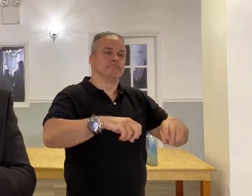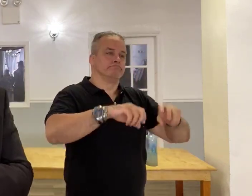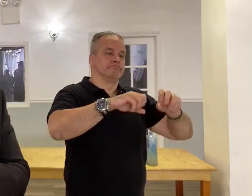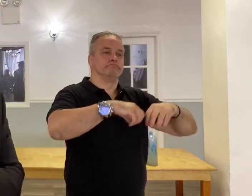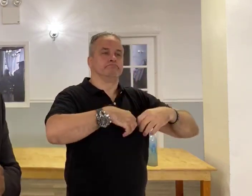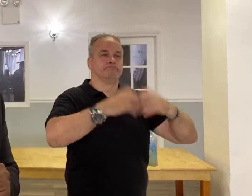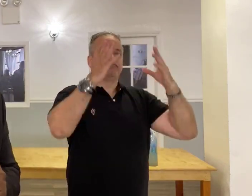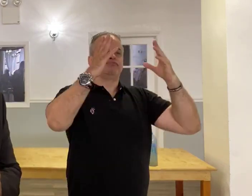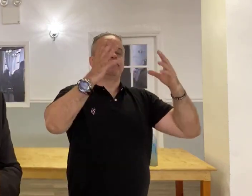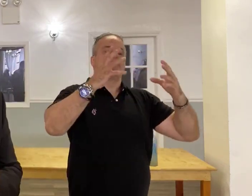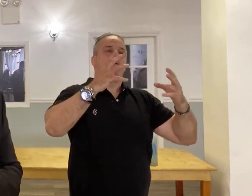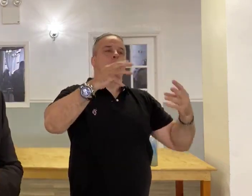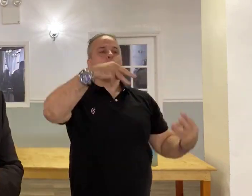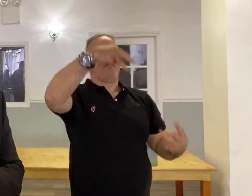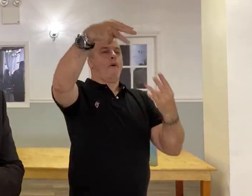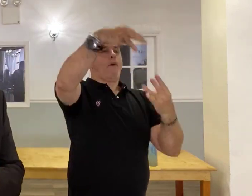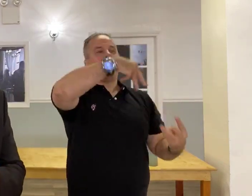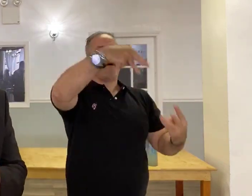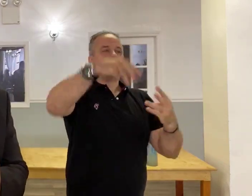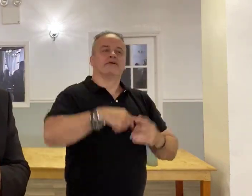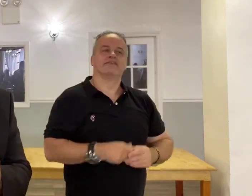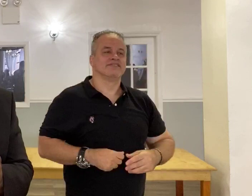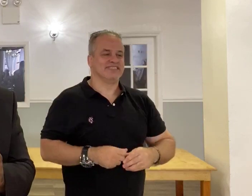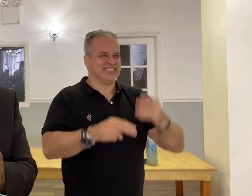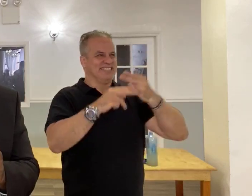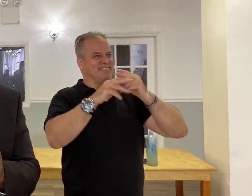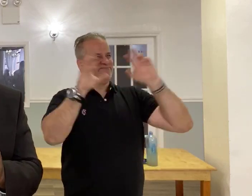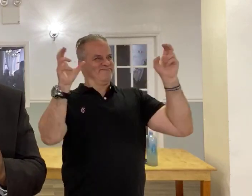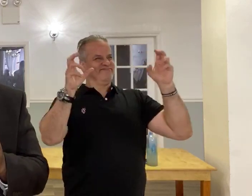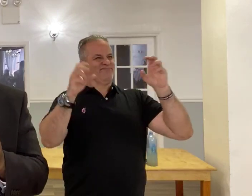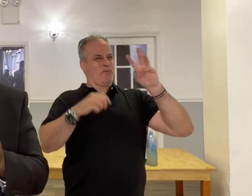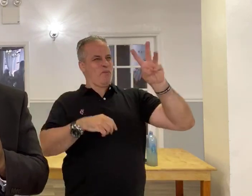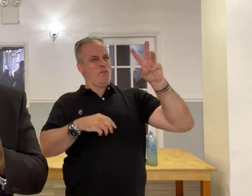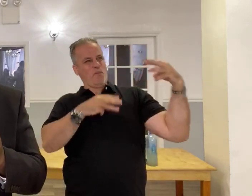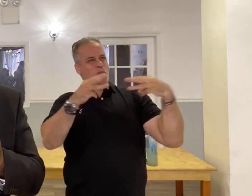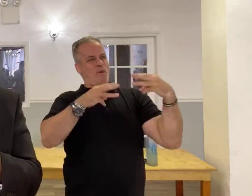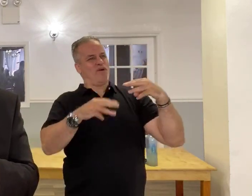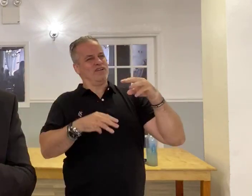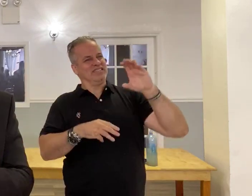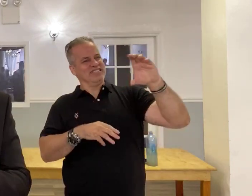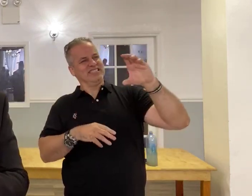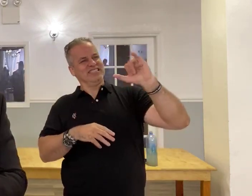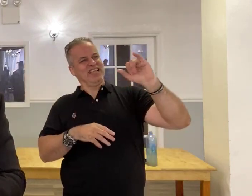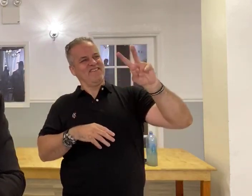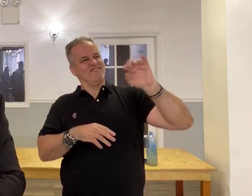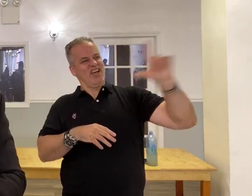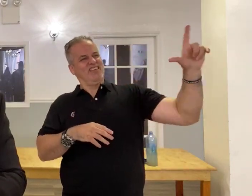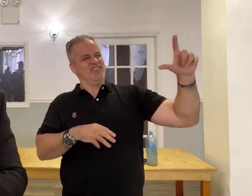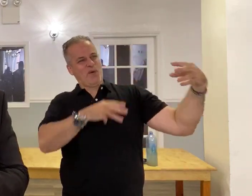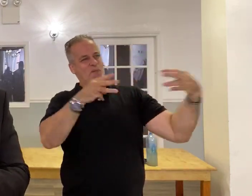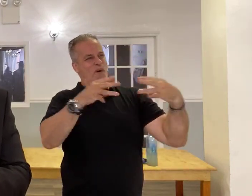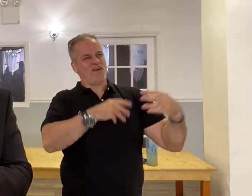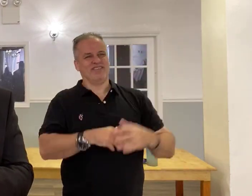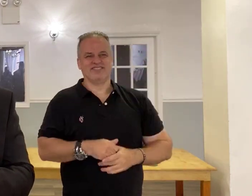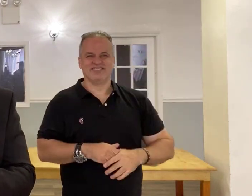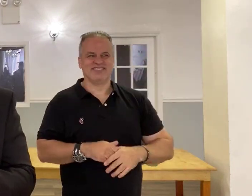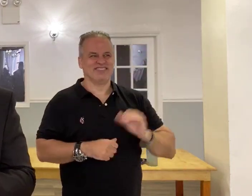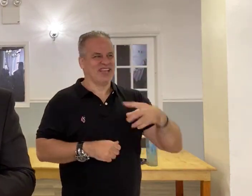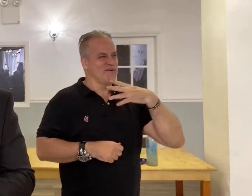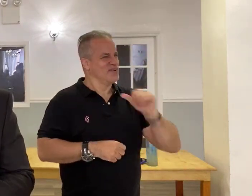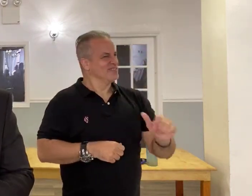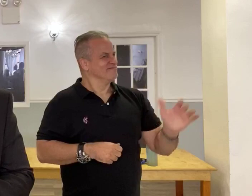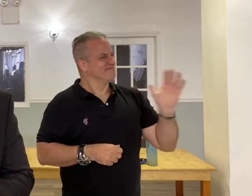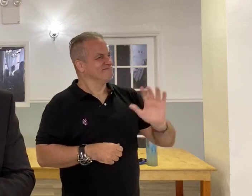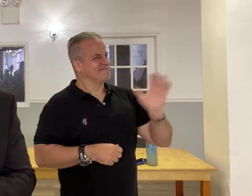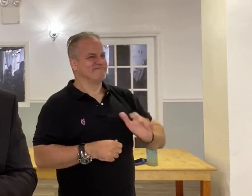to 700,000. The Civil War, before the days of machine guns and so on, was so